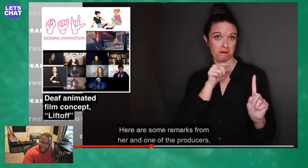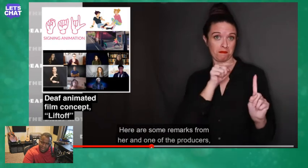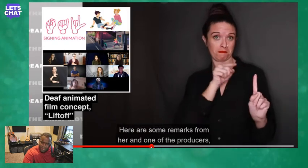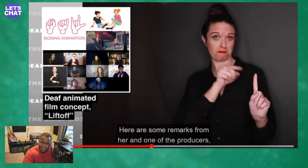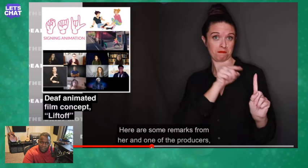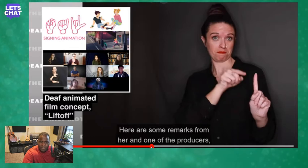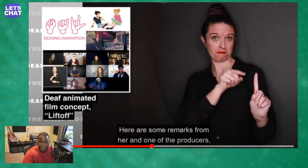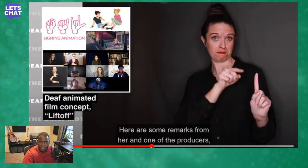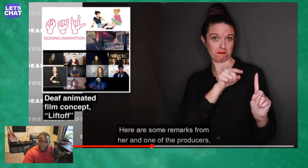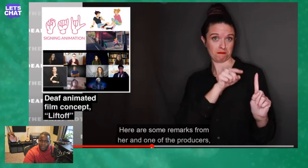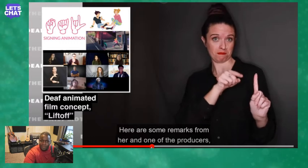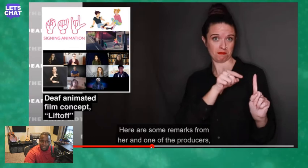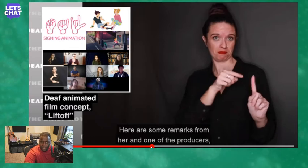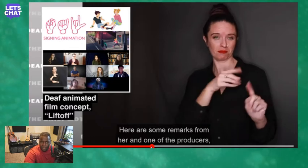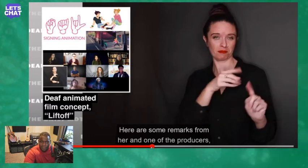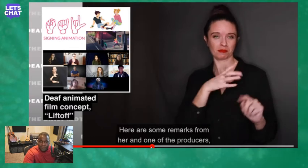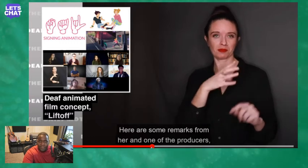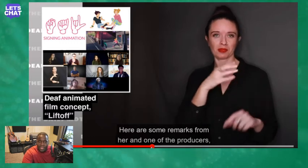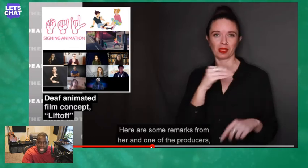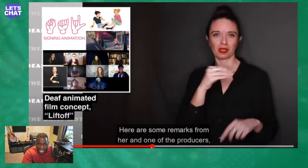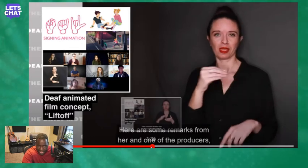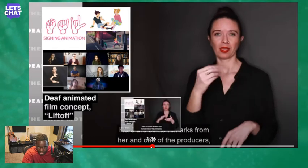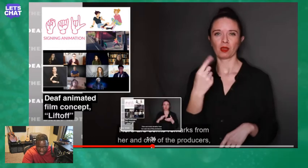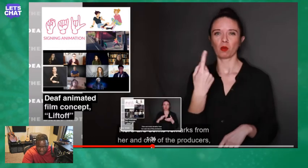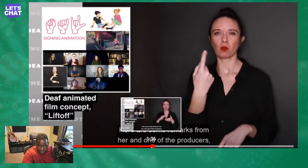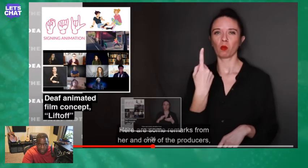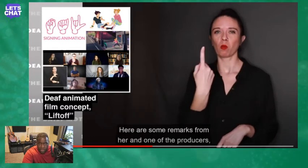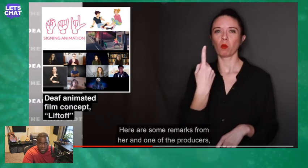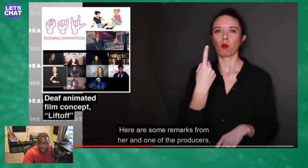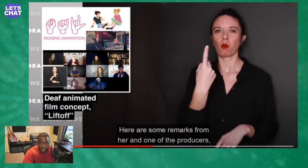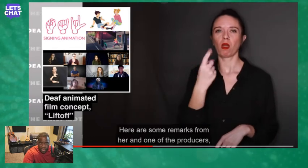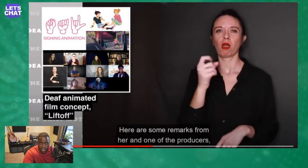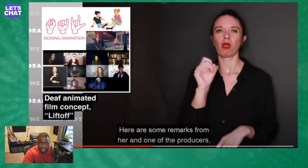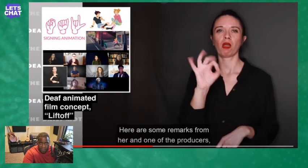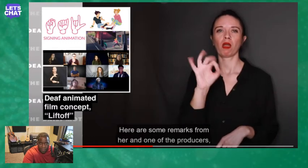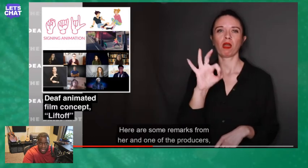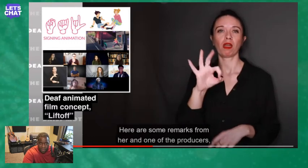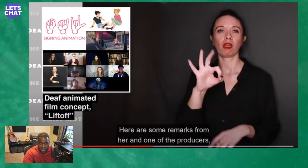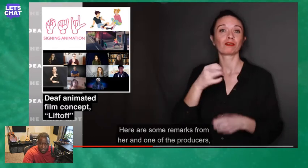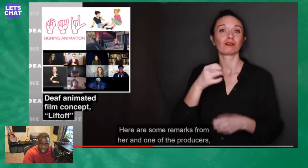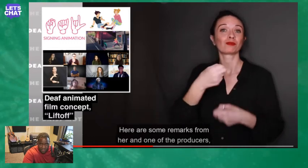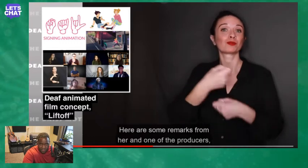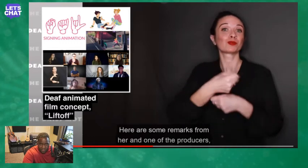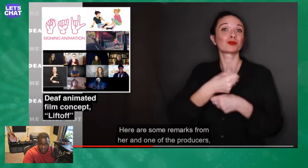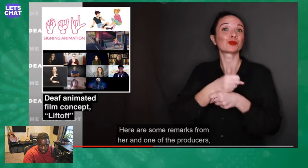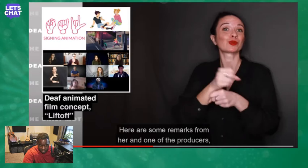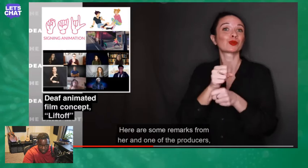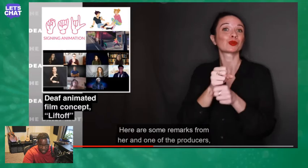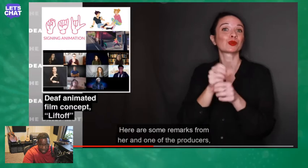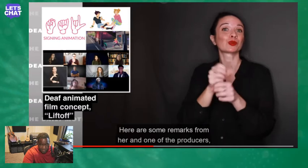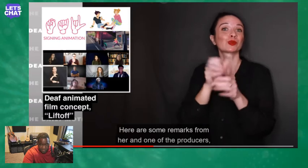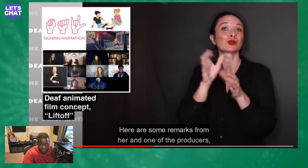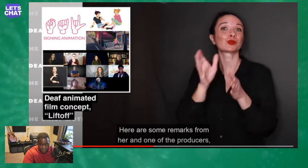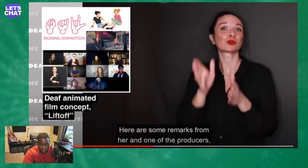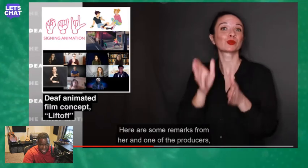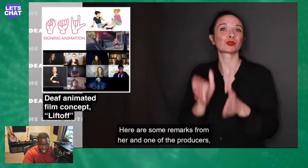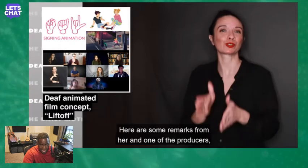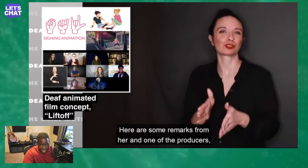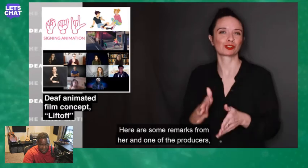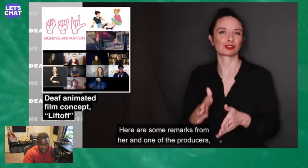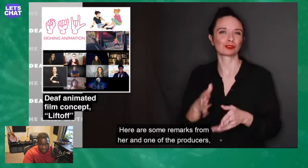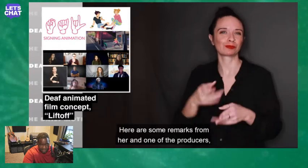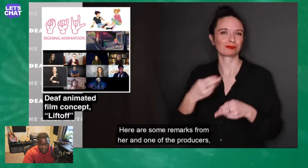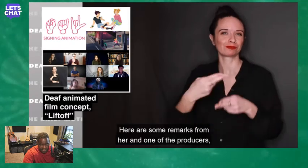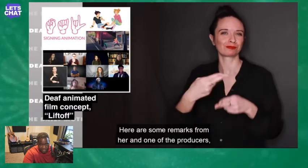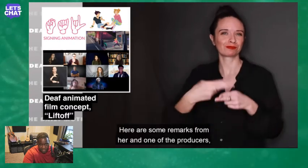And of her. And about OF of